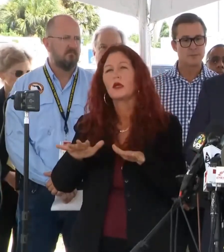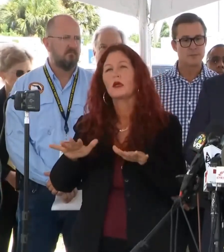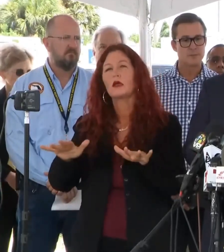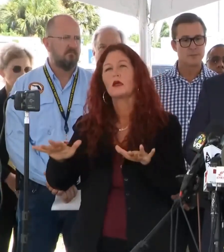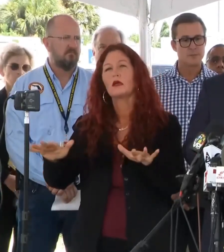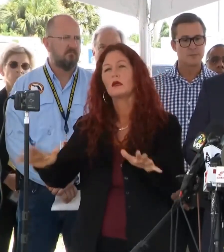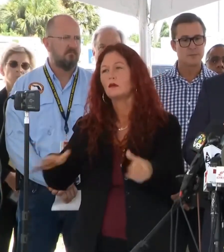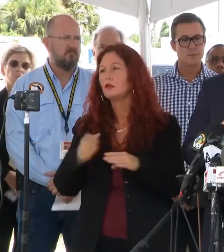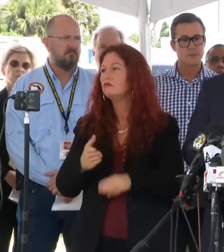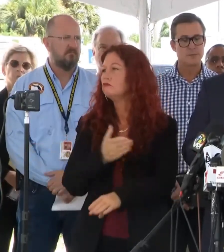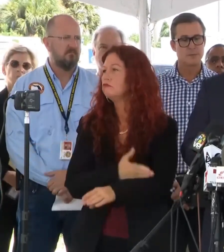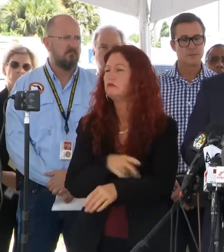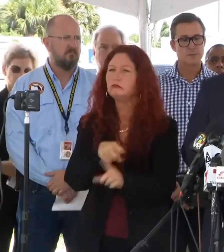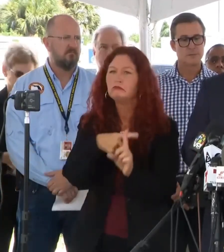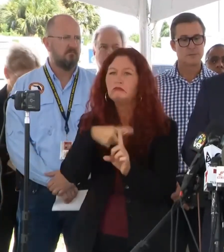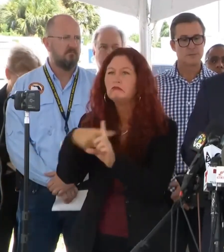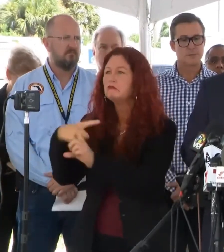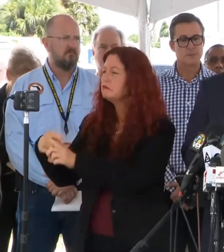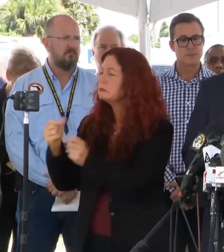And it's